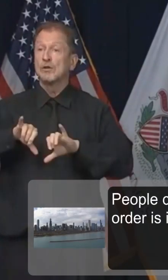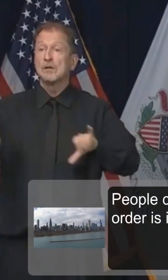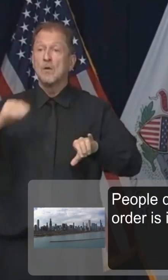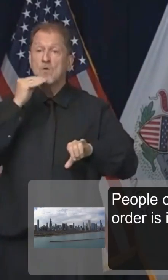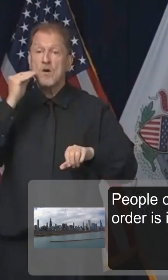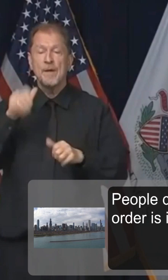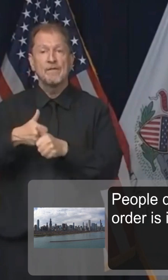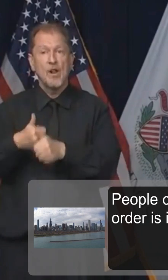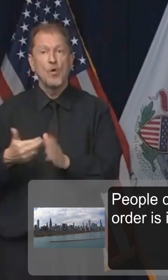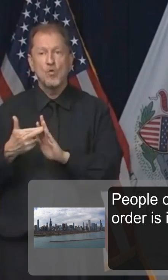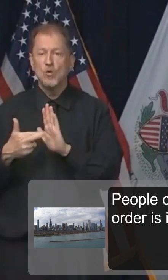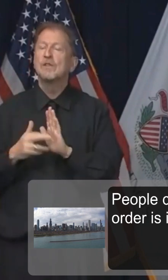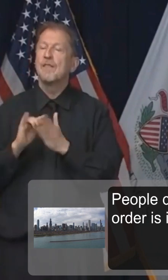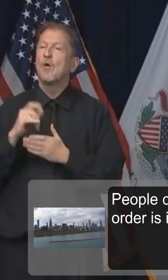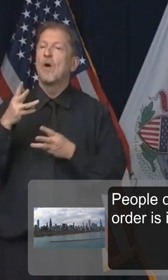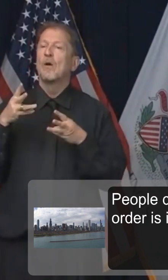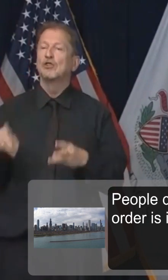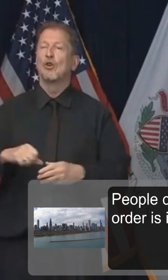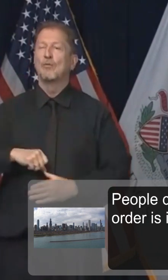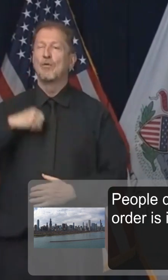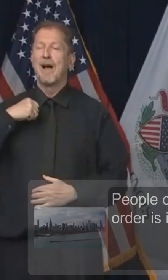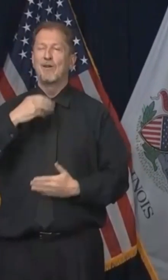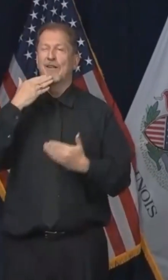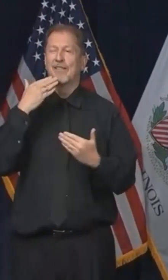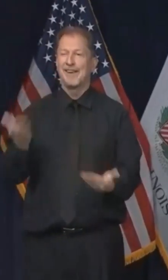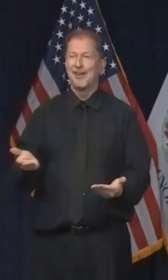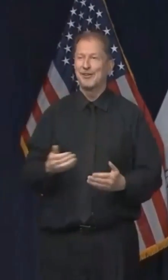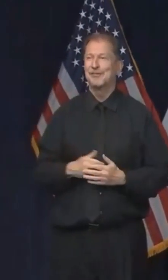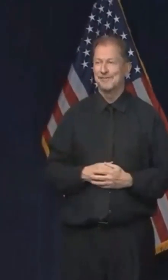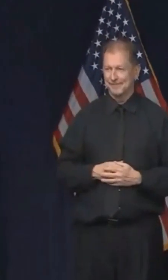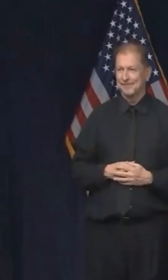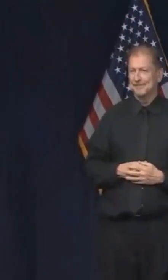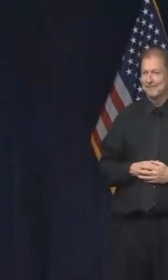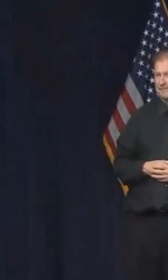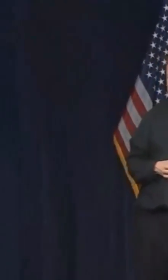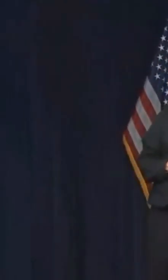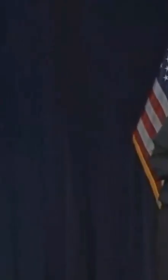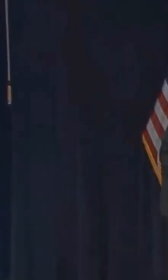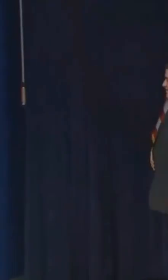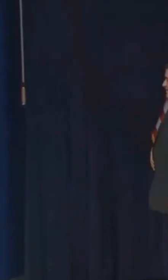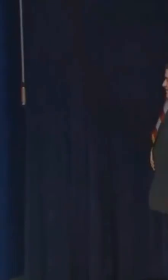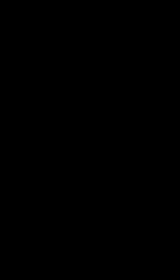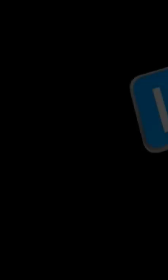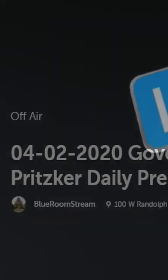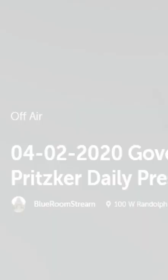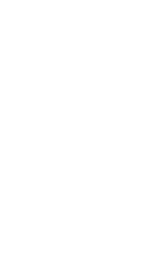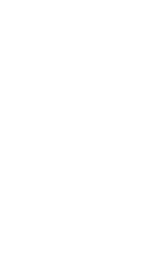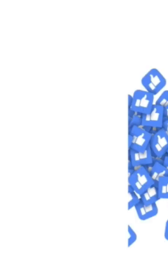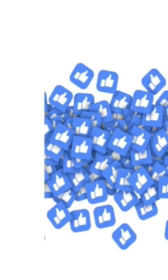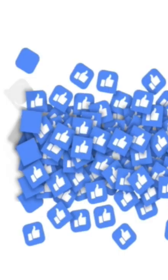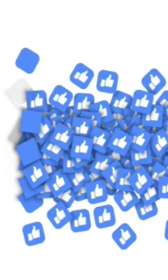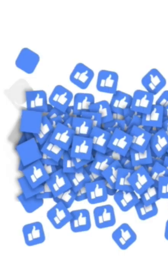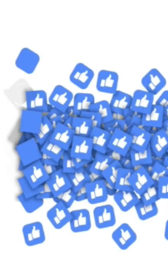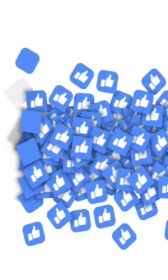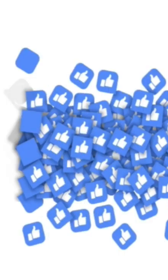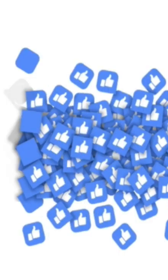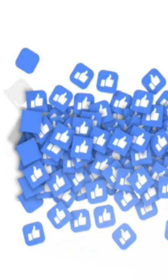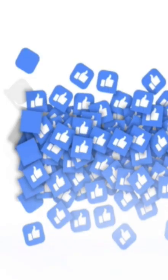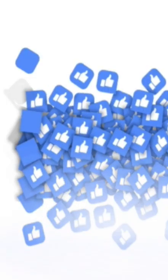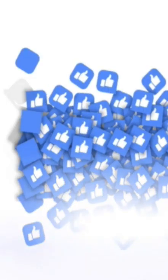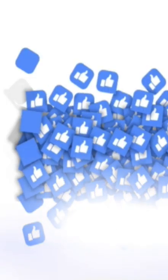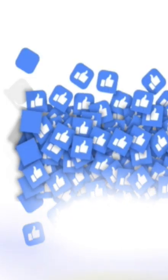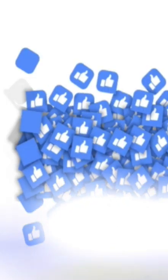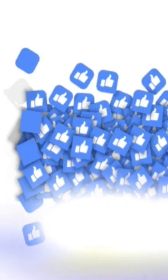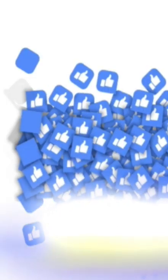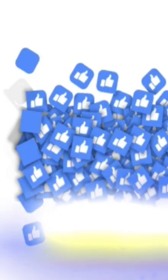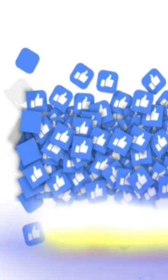one way for everybody to show their pride. Thank you. Thank you. Thank you very much. Thank you. Thanks for watching, and if you haven't